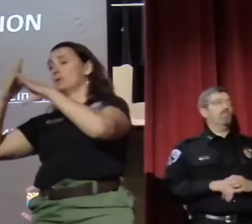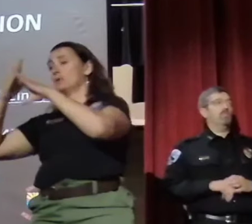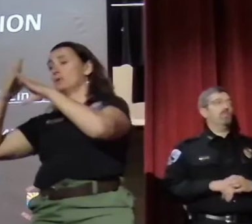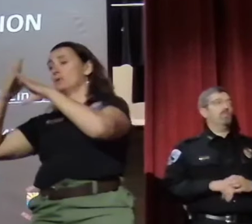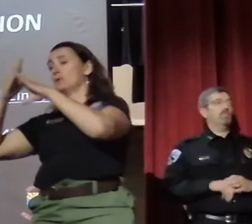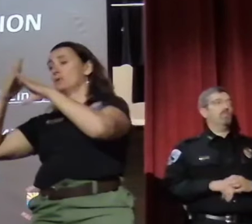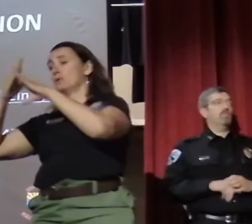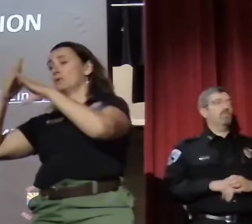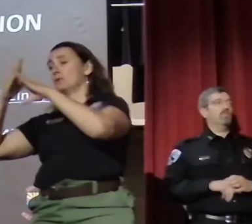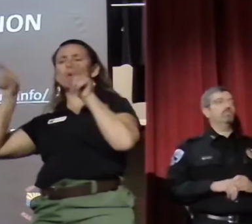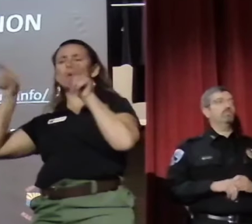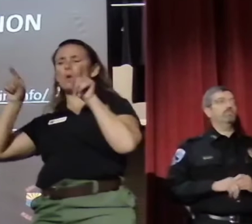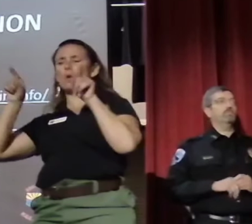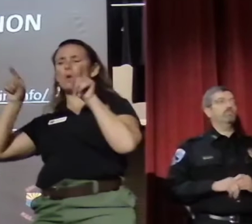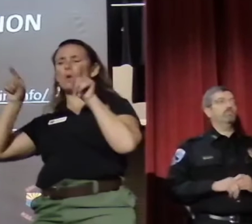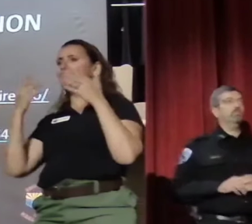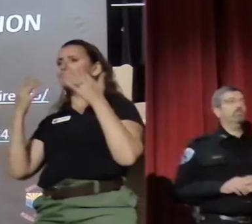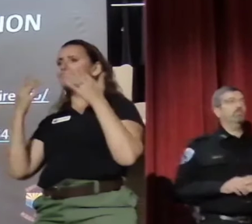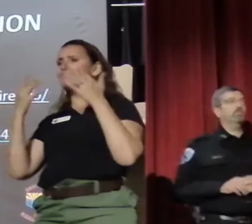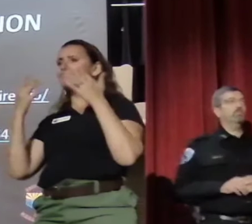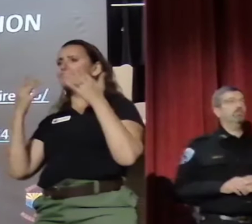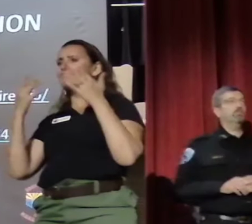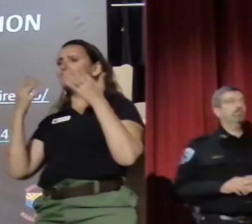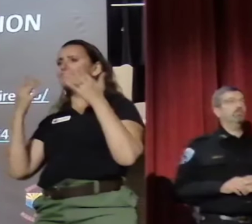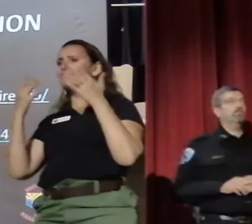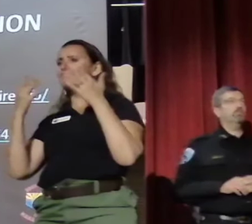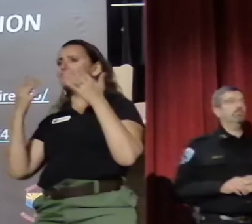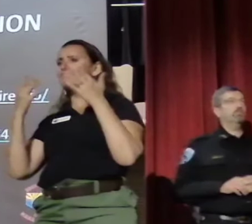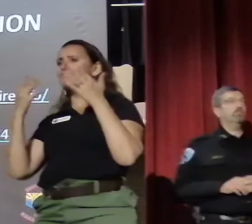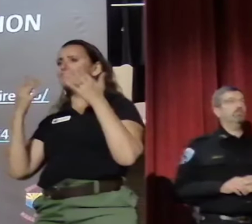have safe egress routes out of the area?